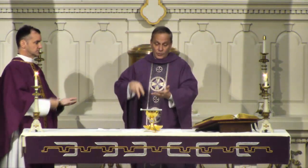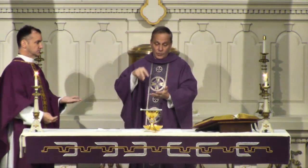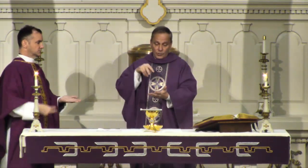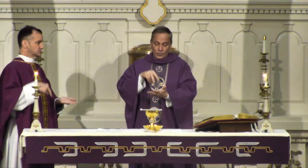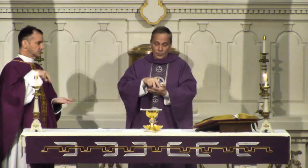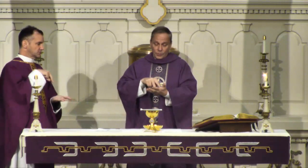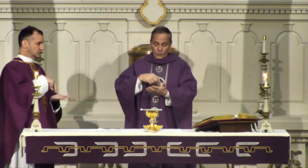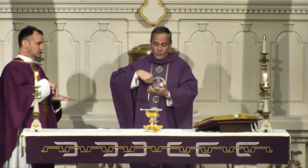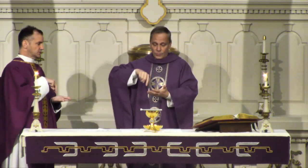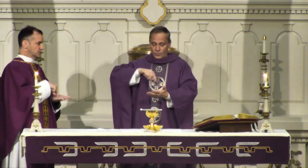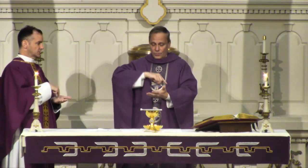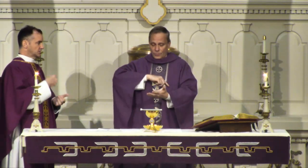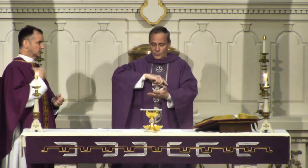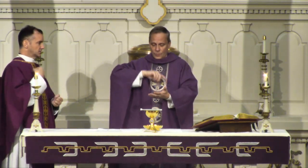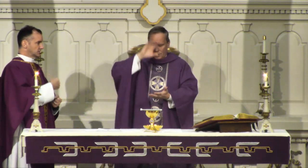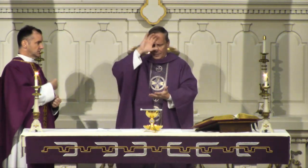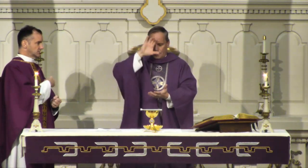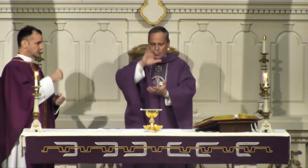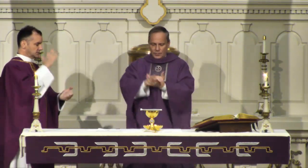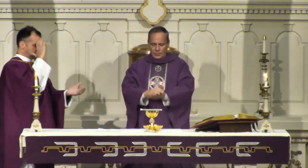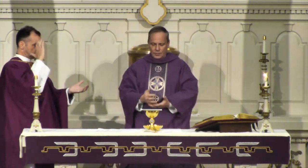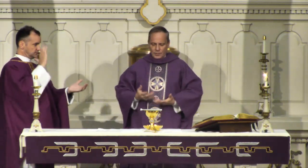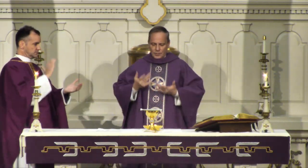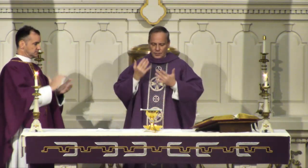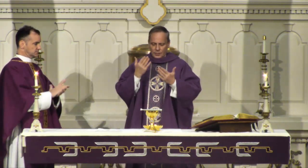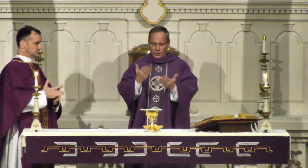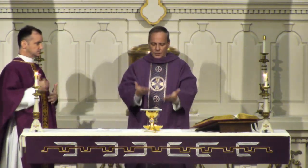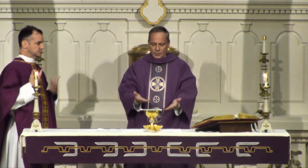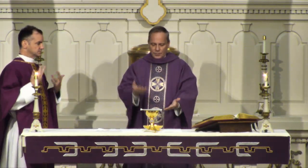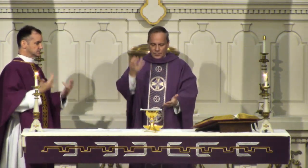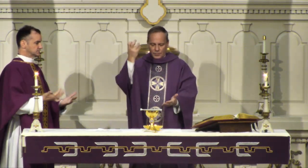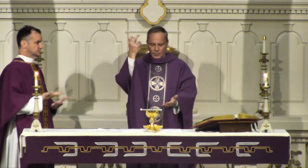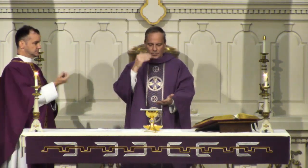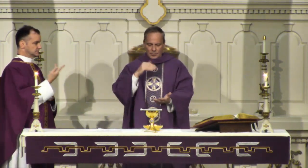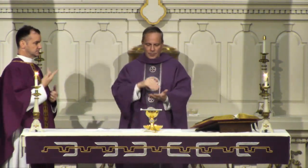your resurrection until you come again.